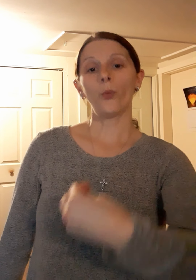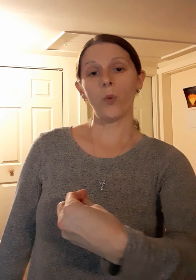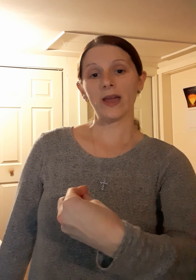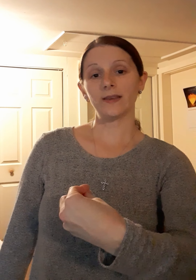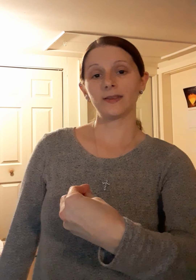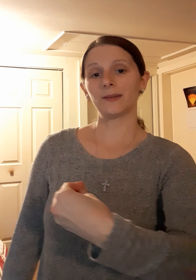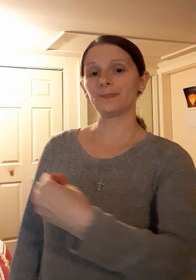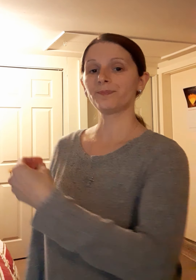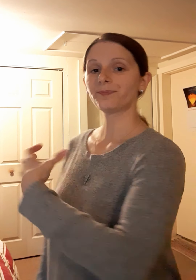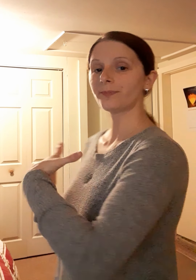white,